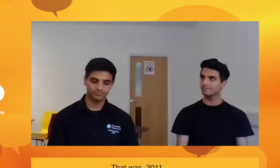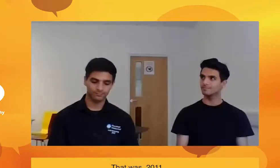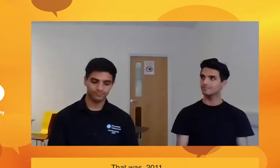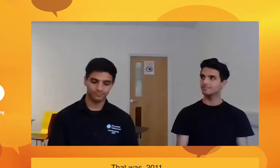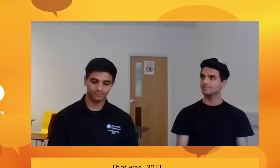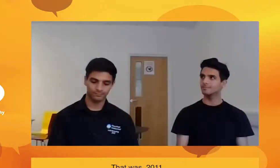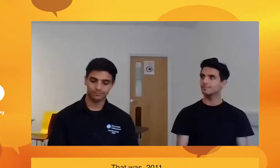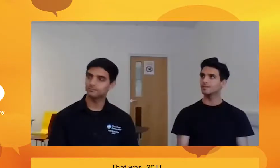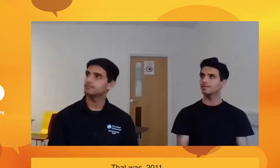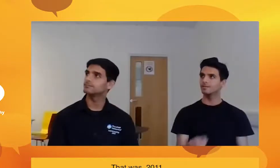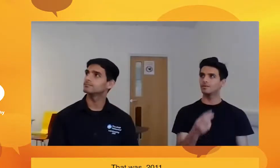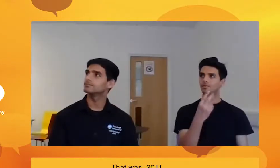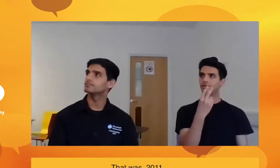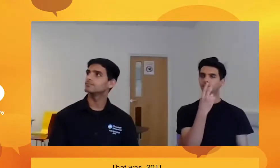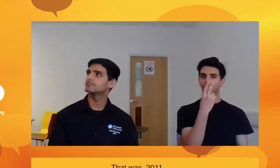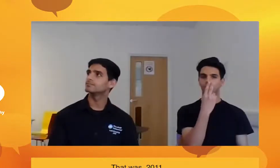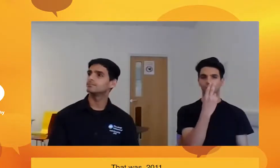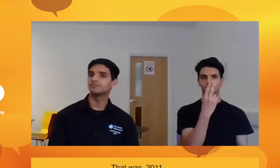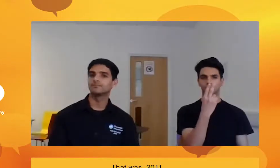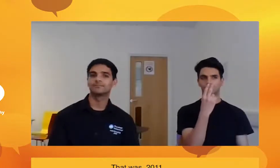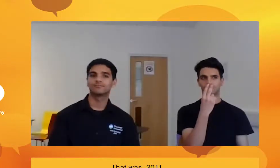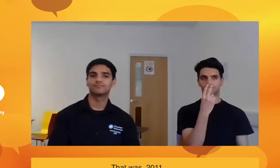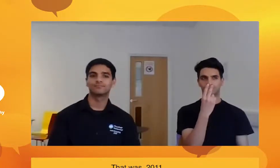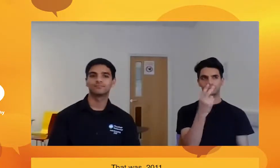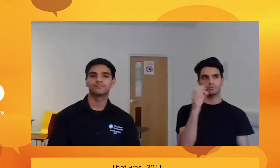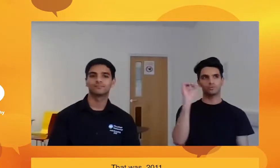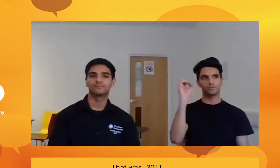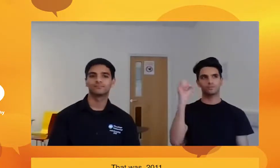That was